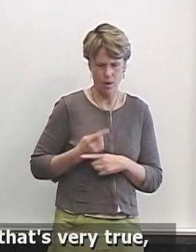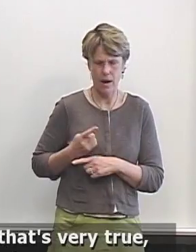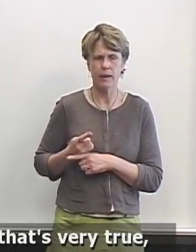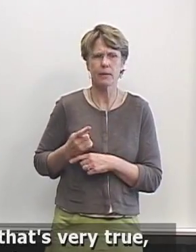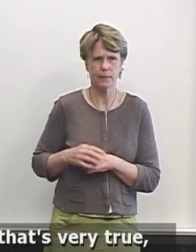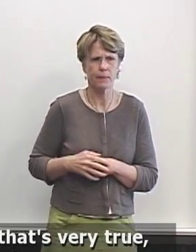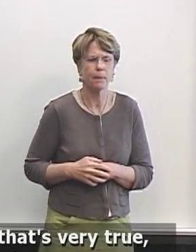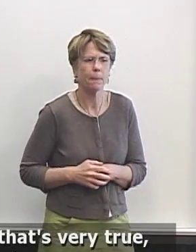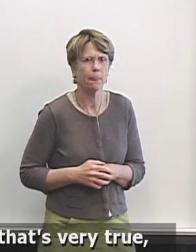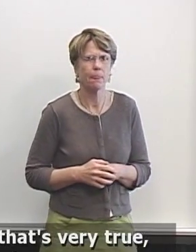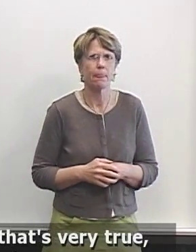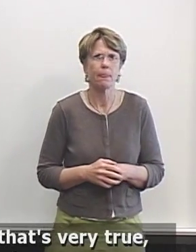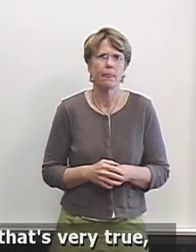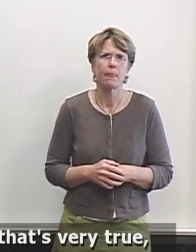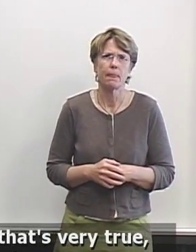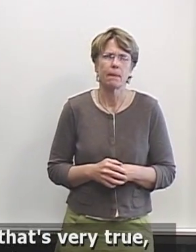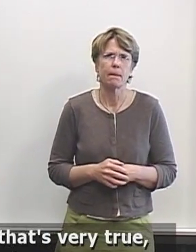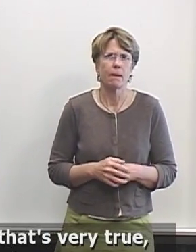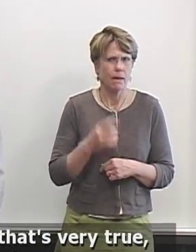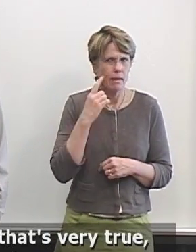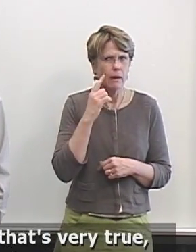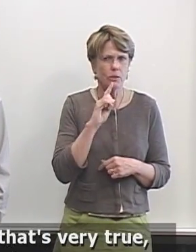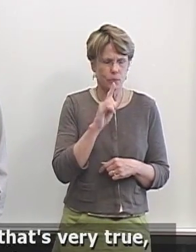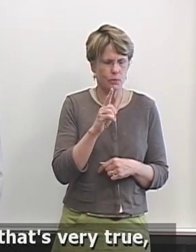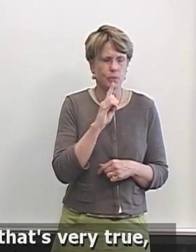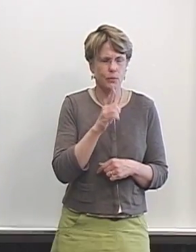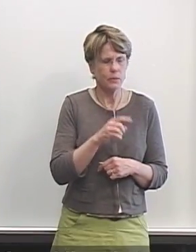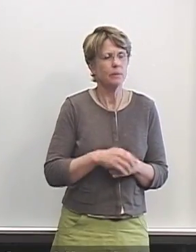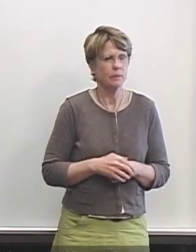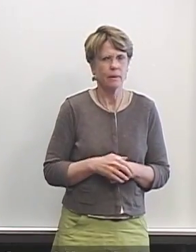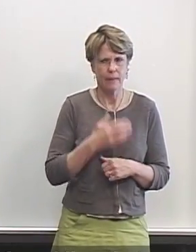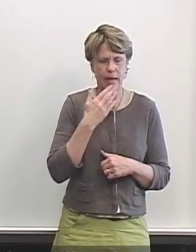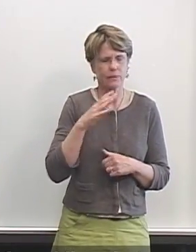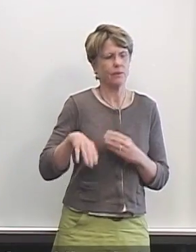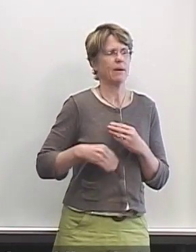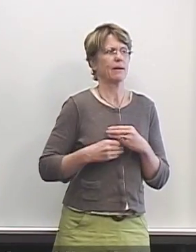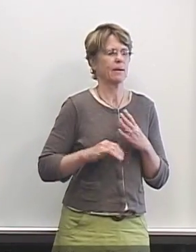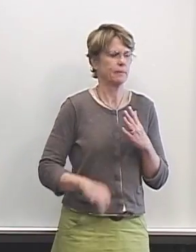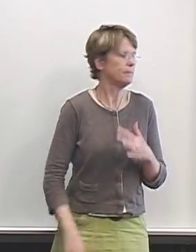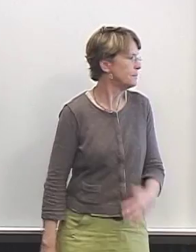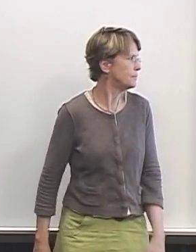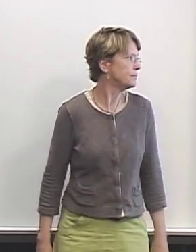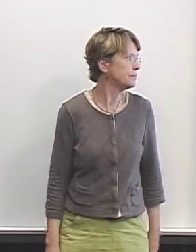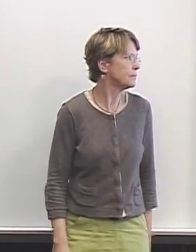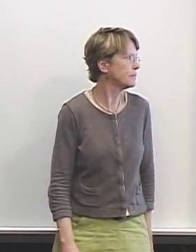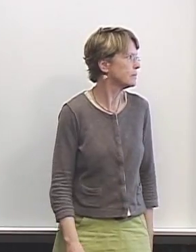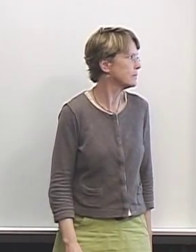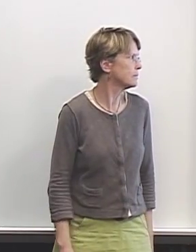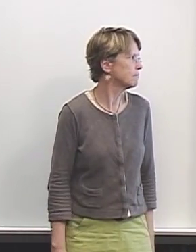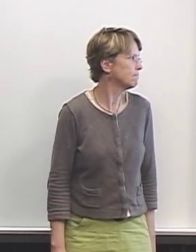No, I think that's very true, very true. Yeah, thanks for adding that.